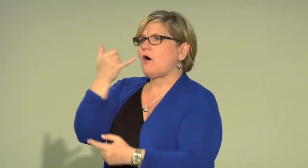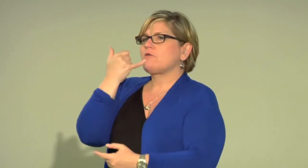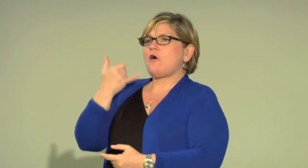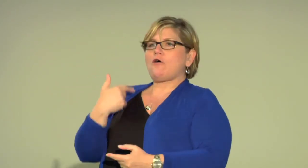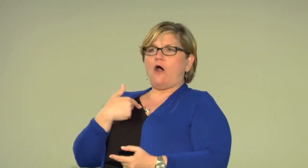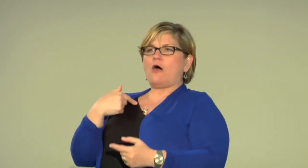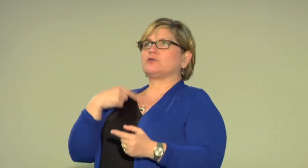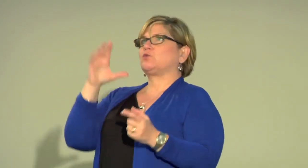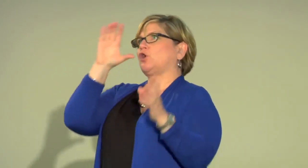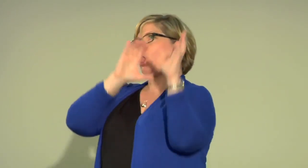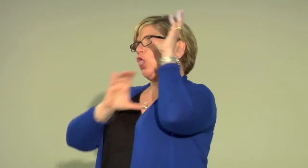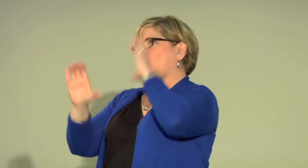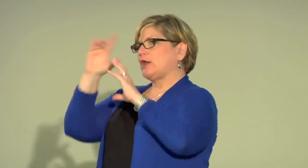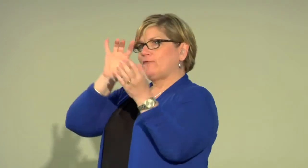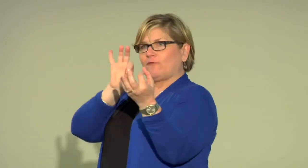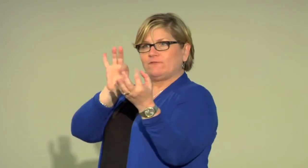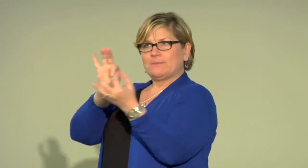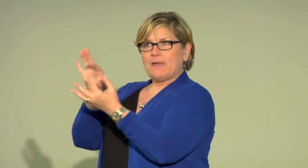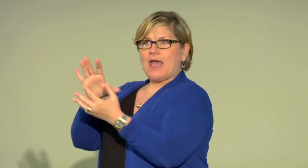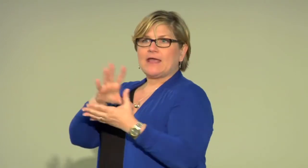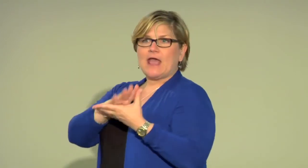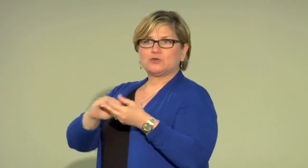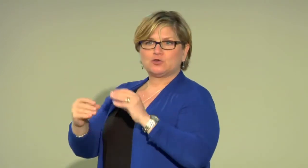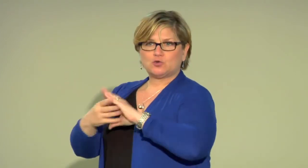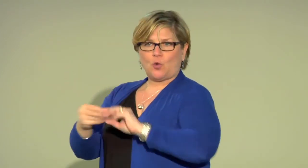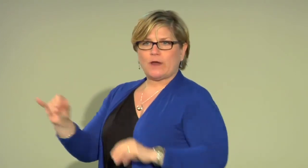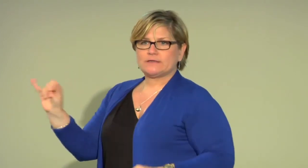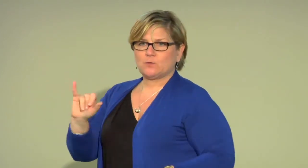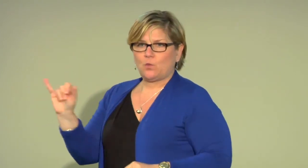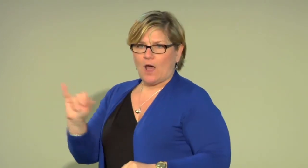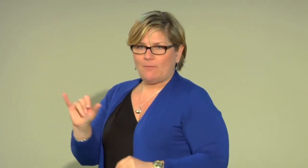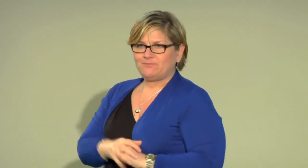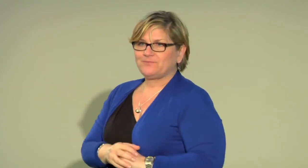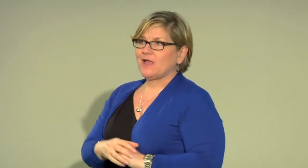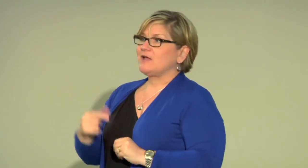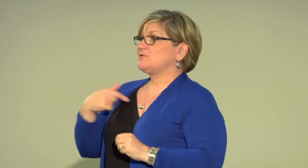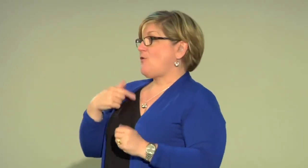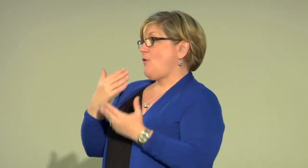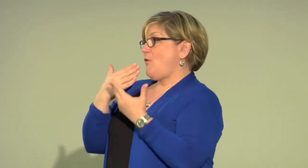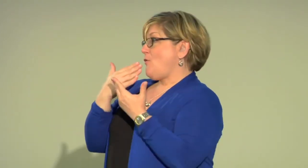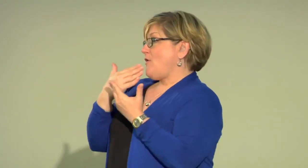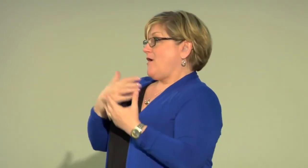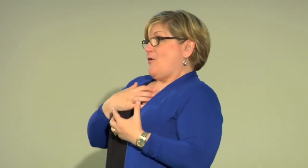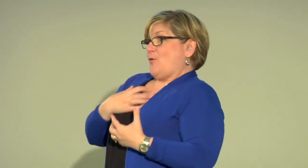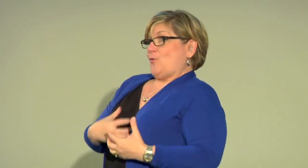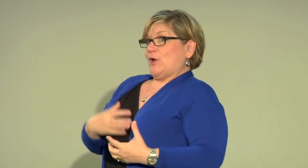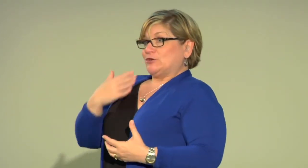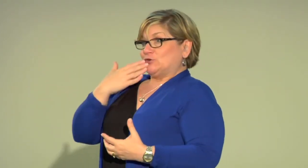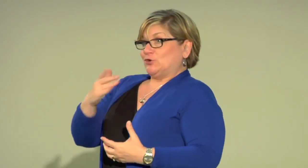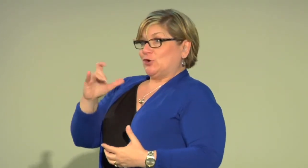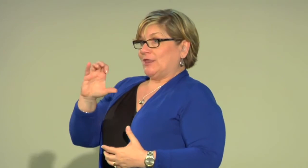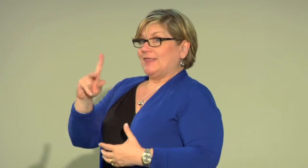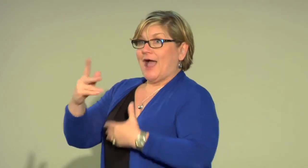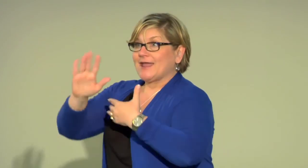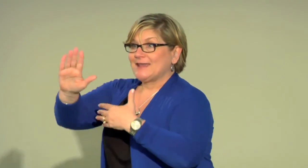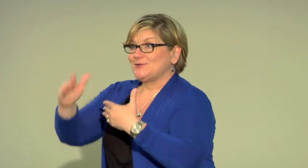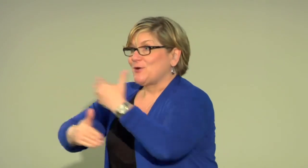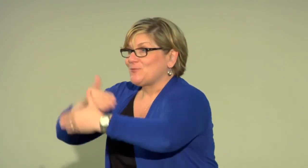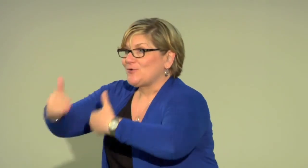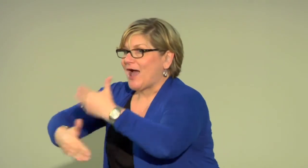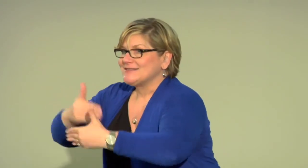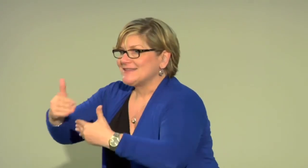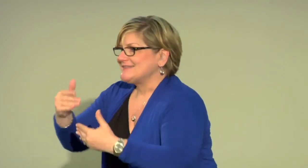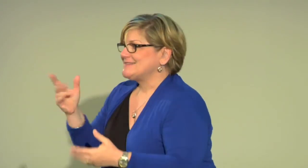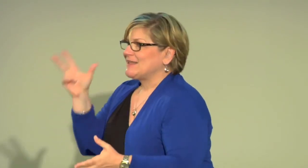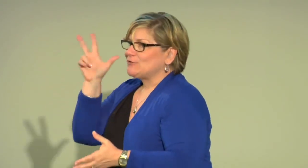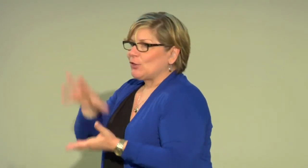more information, or if you would like a one-on-one session, please call us because we are looking for feedback as well as your stories. So I wish